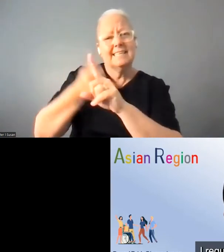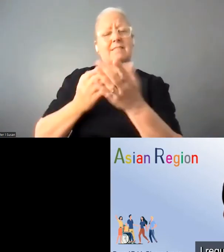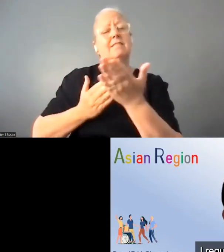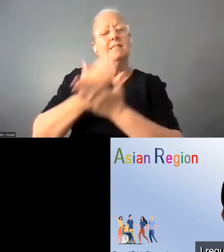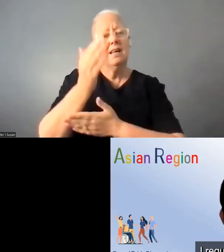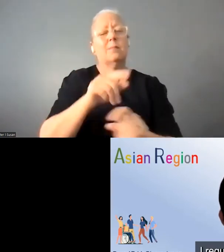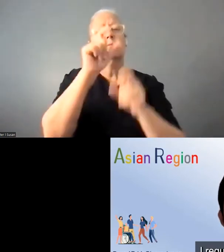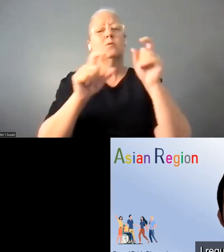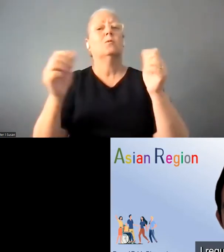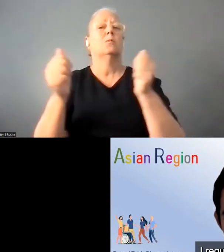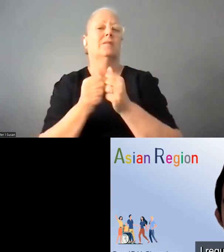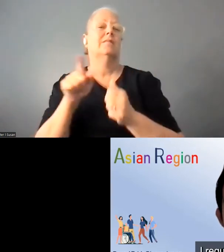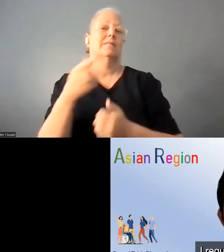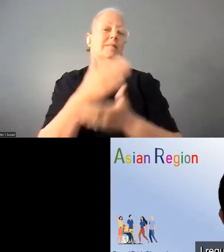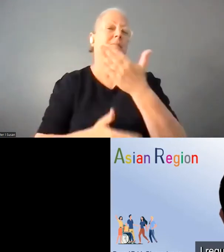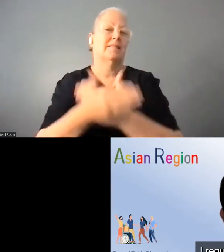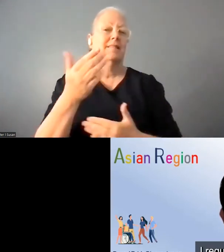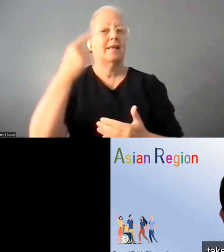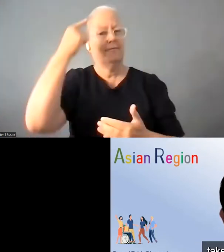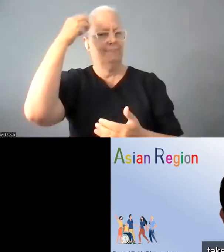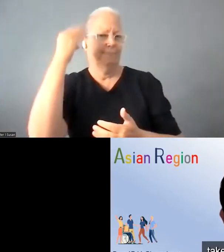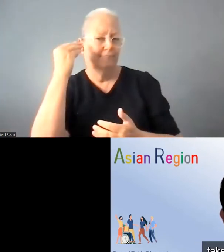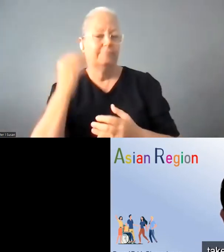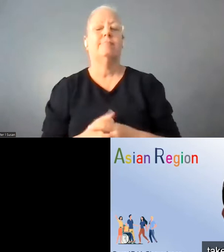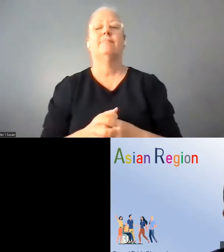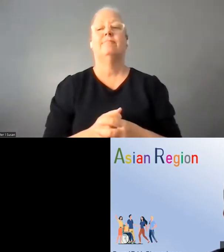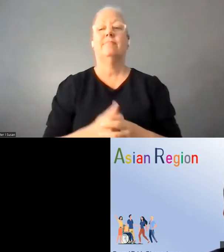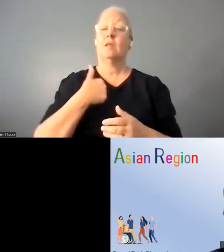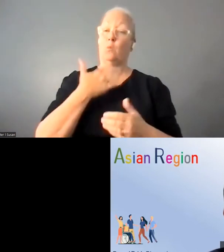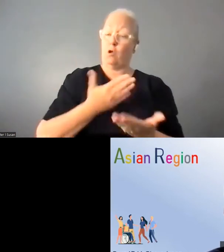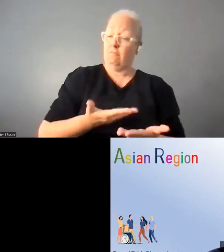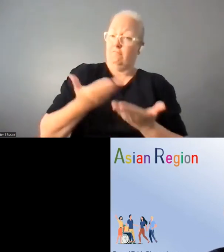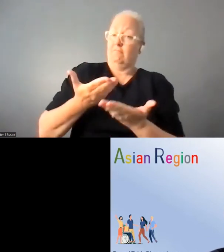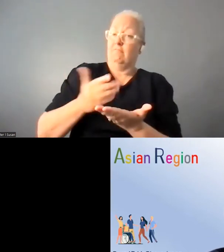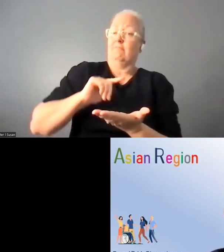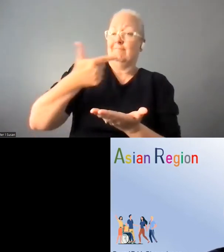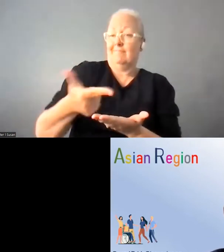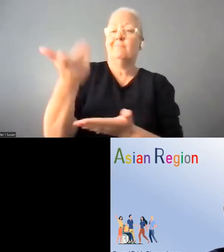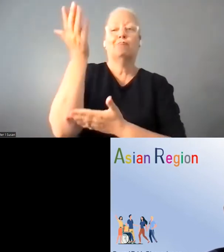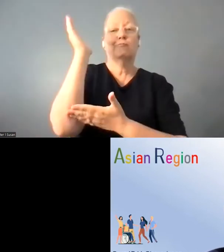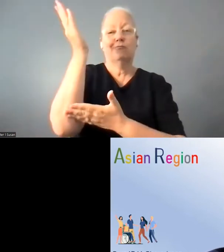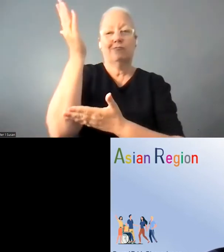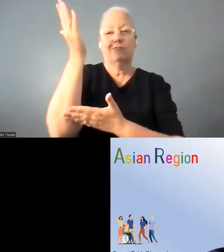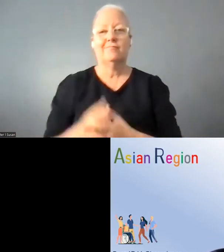I request Agus to take the floor over.